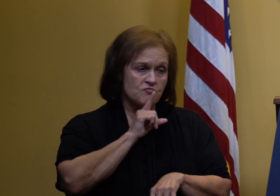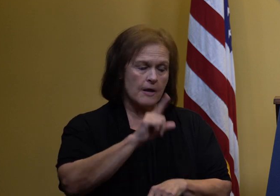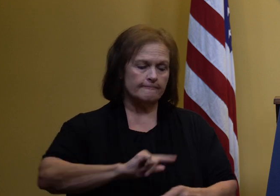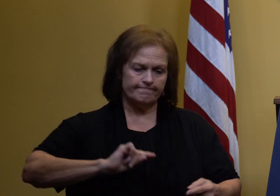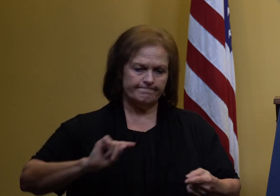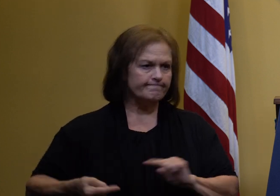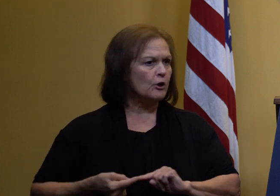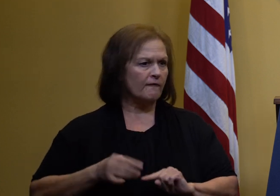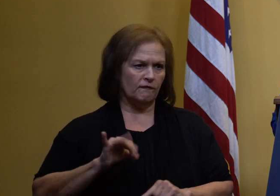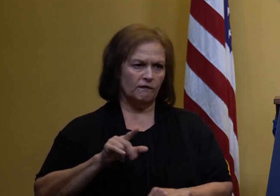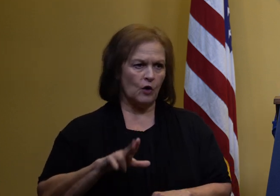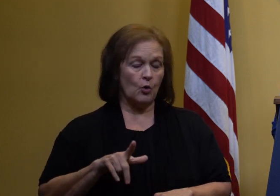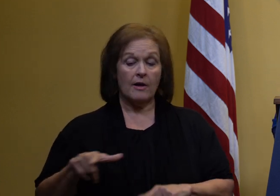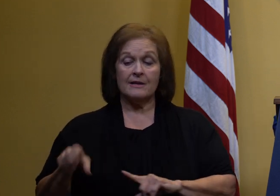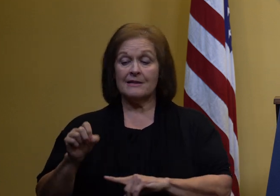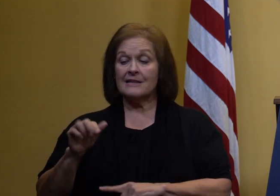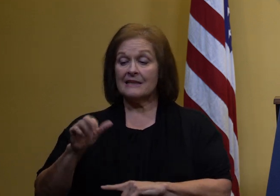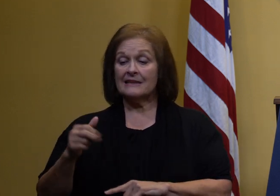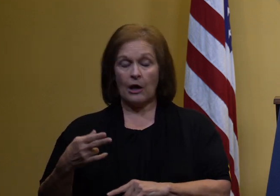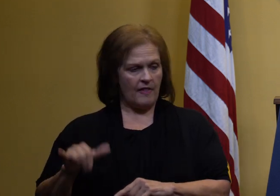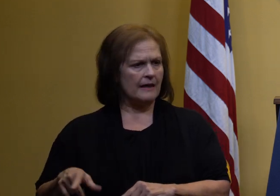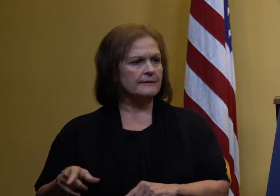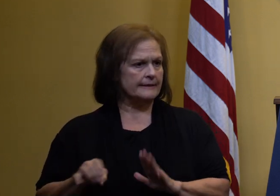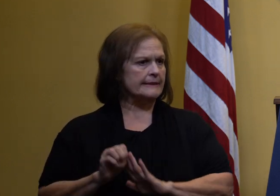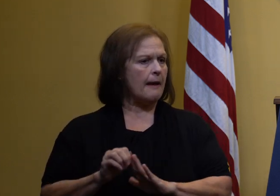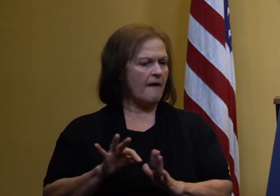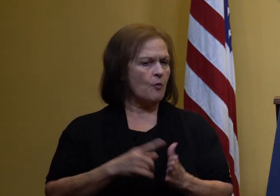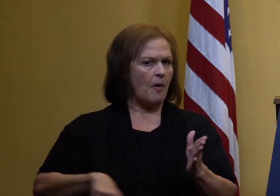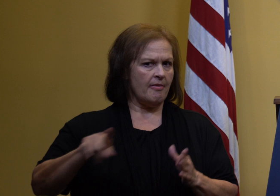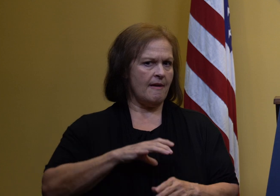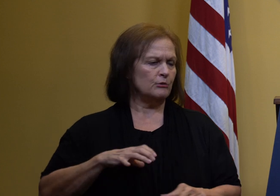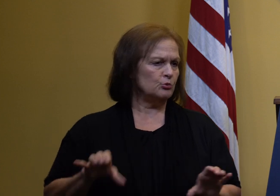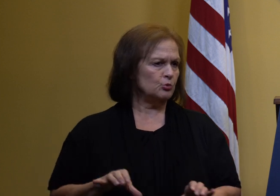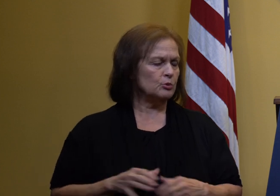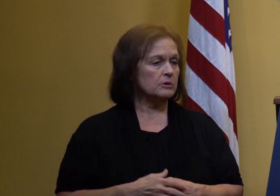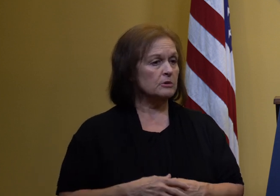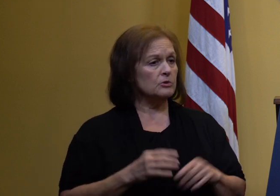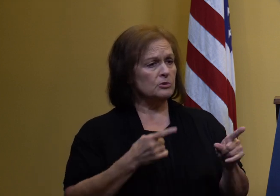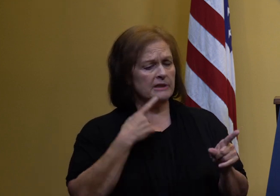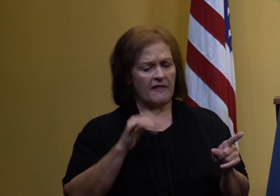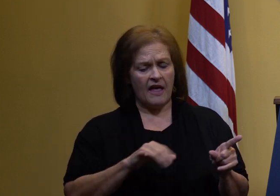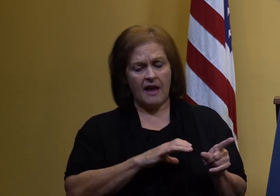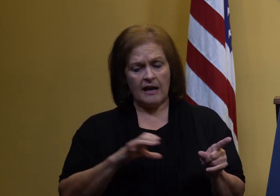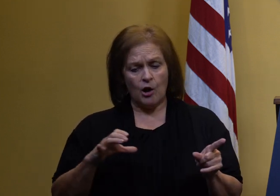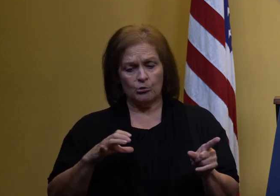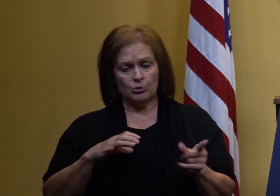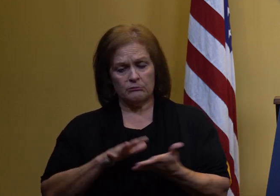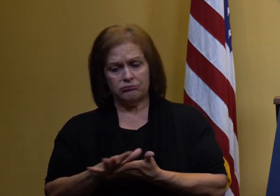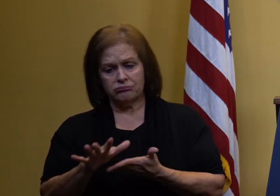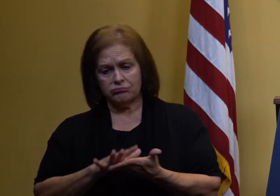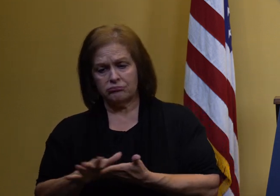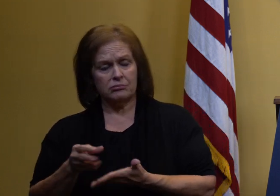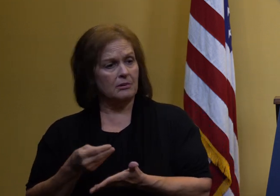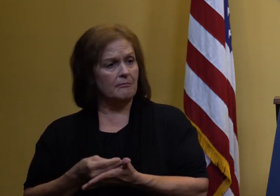the soul. Sarah is an example of that. You mentioned that the council is pouring hundreds of thousands of taxpayer dollars